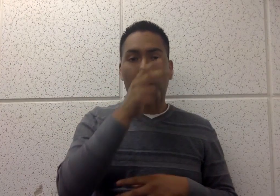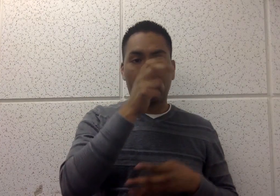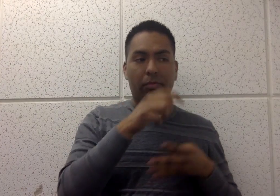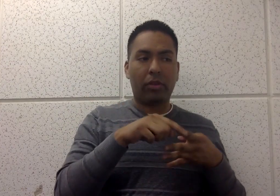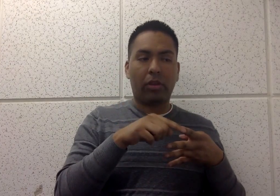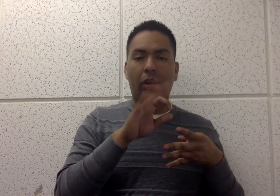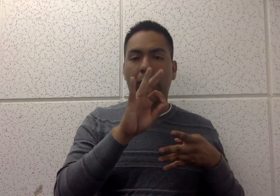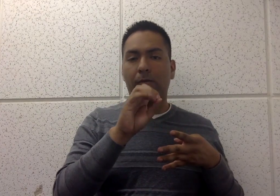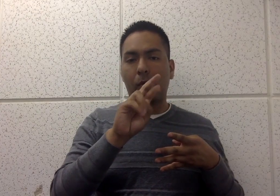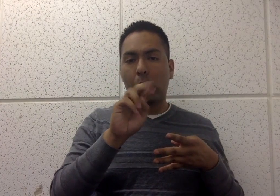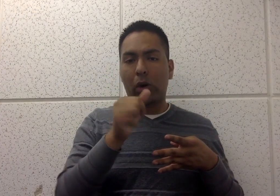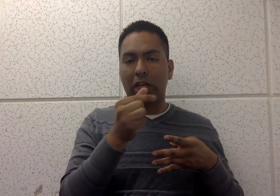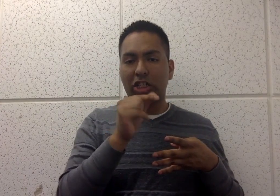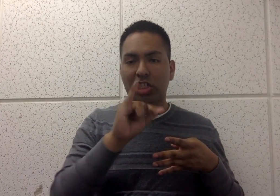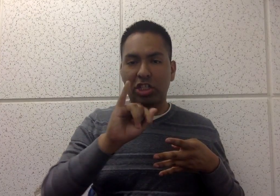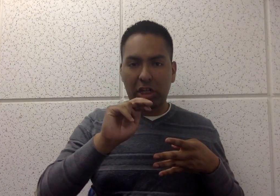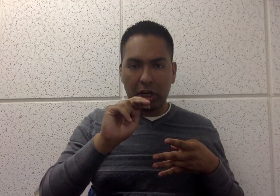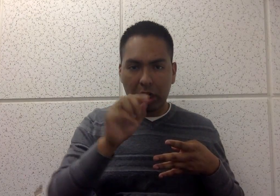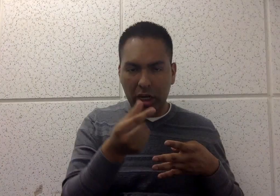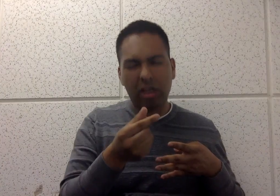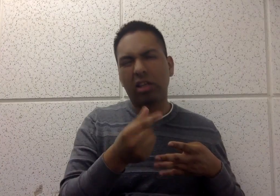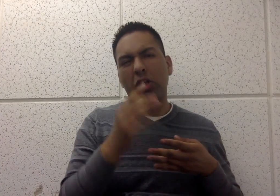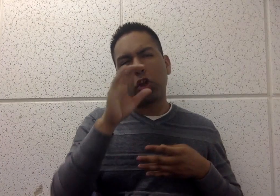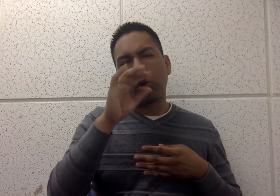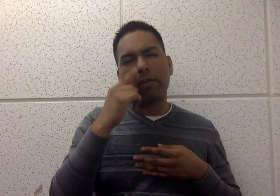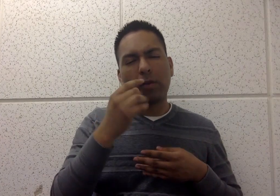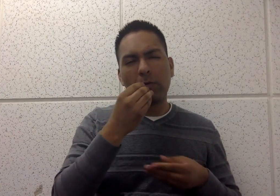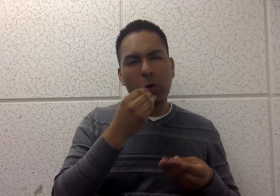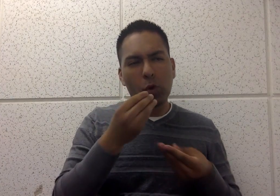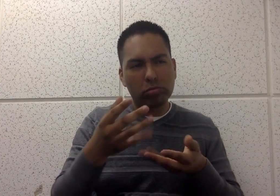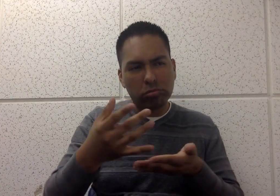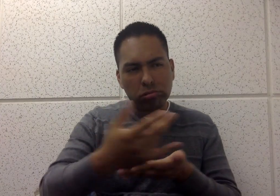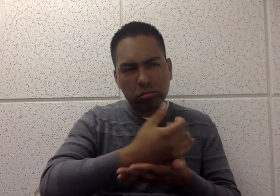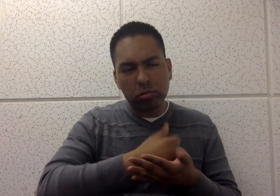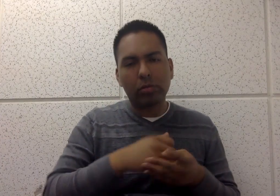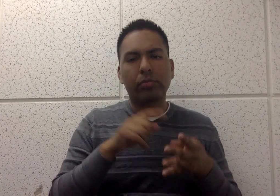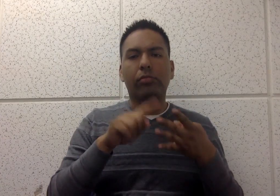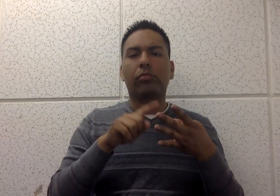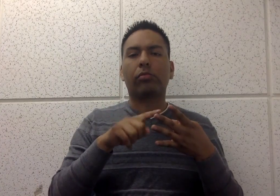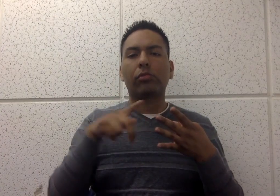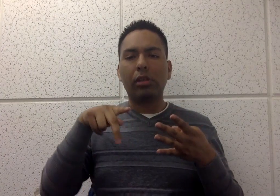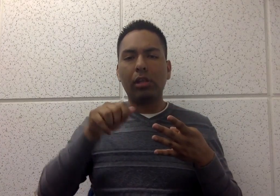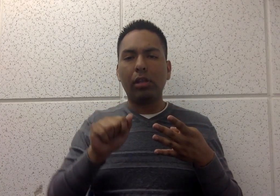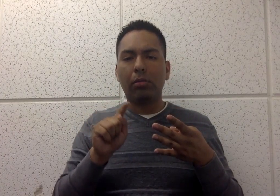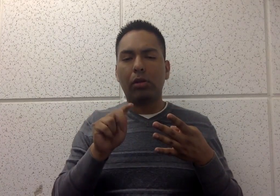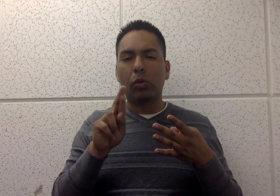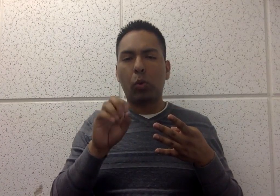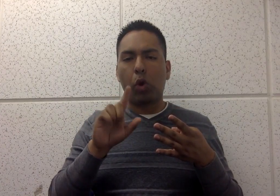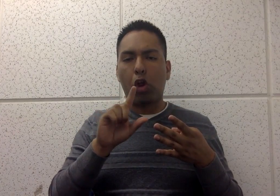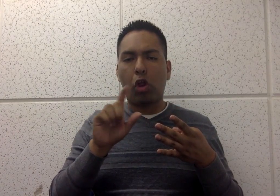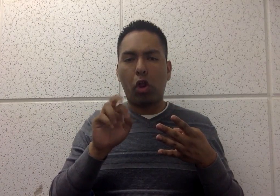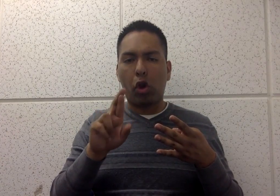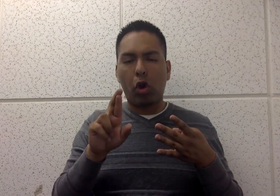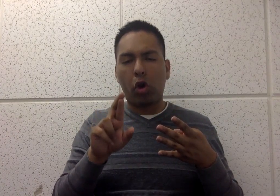trail, searching for food or bringing food back. The patrollers, that's supposed to be a magnifying glass, are an interesting group that go out early in the